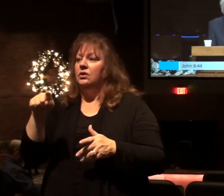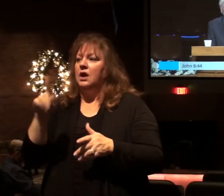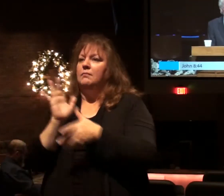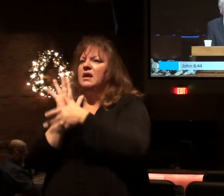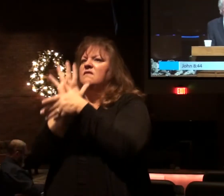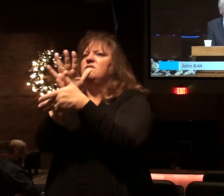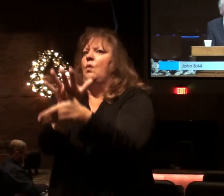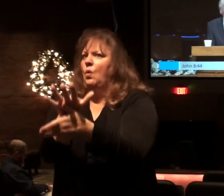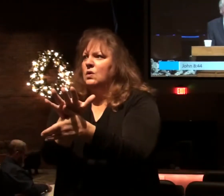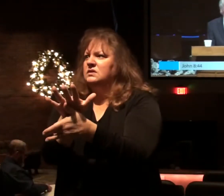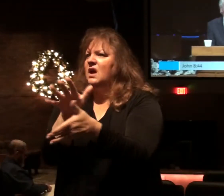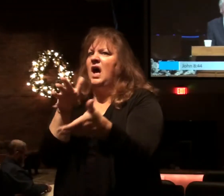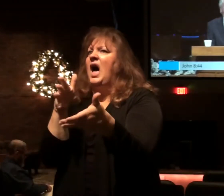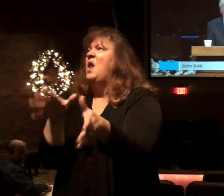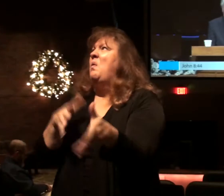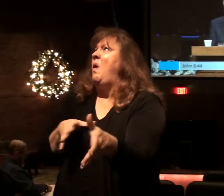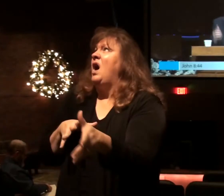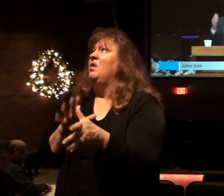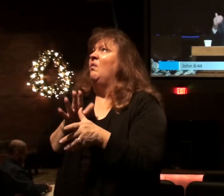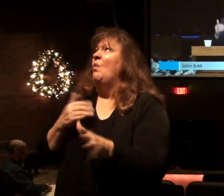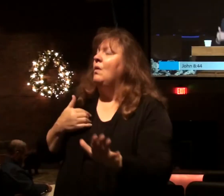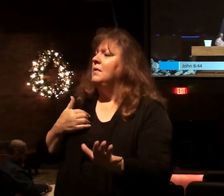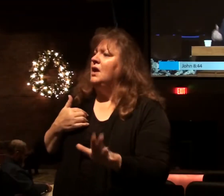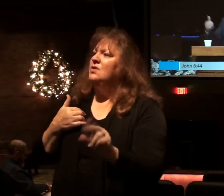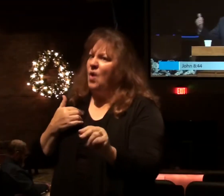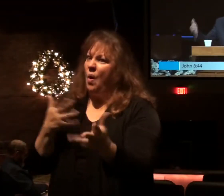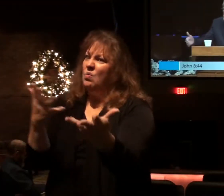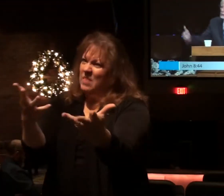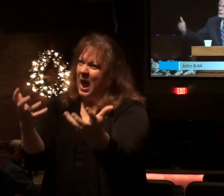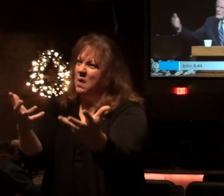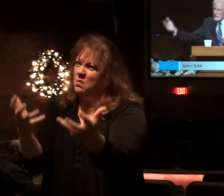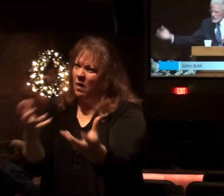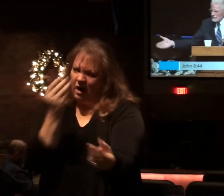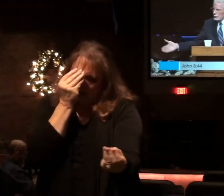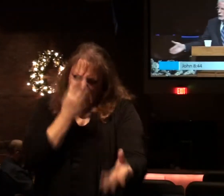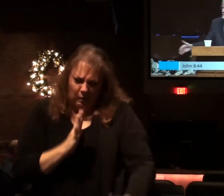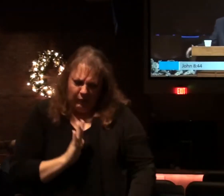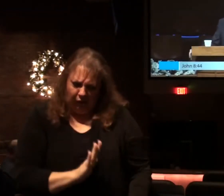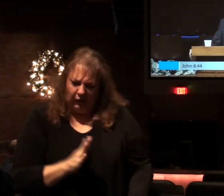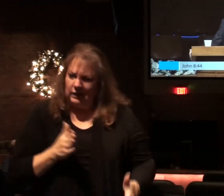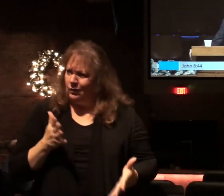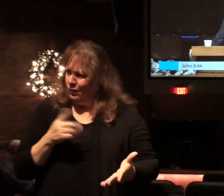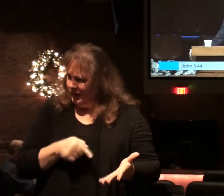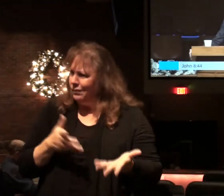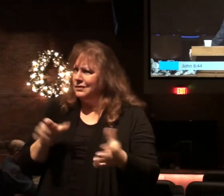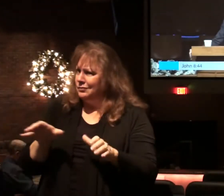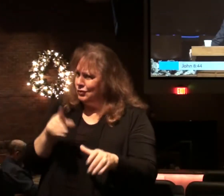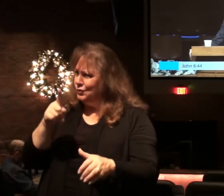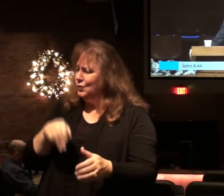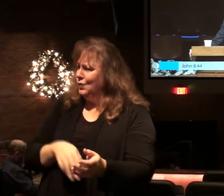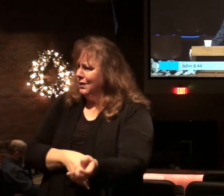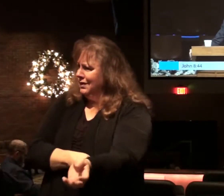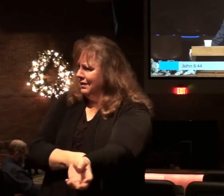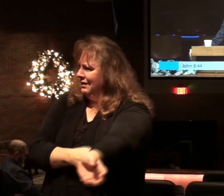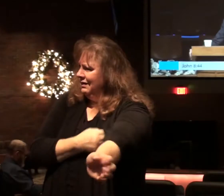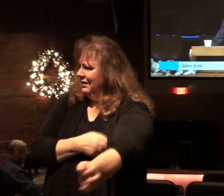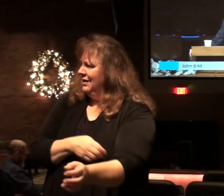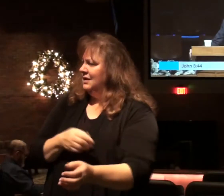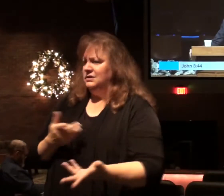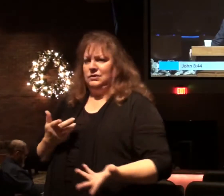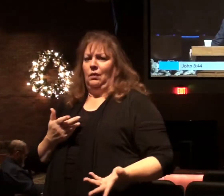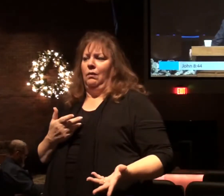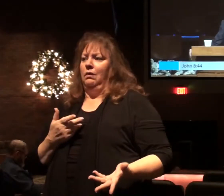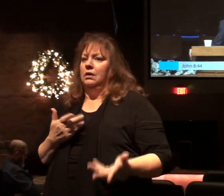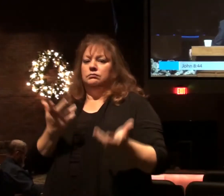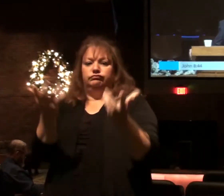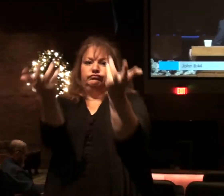into something they don't want to do. They desire to do what the devil wants them to do. So in that sense, they